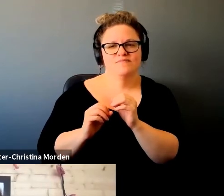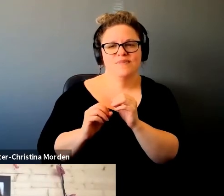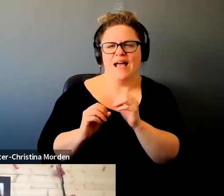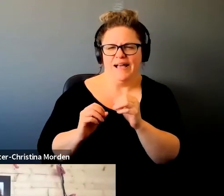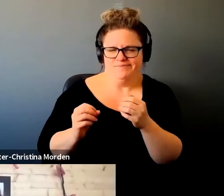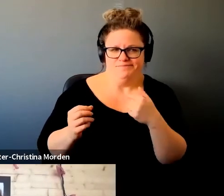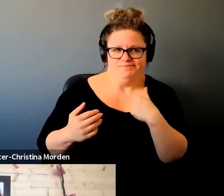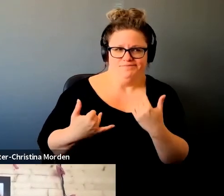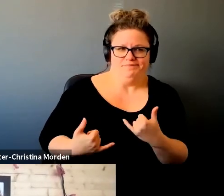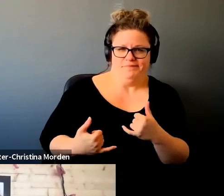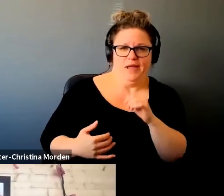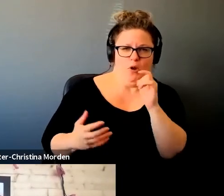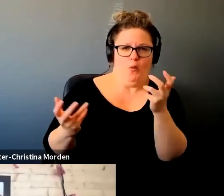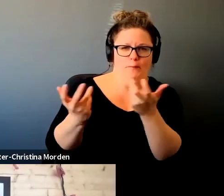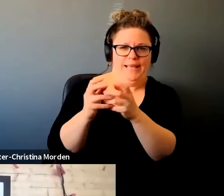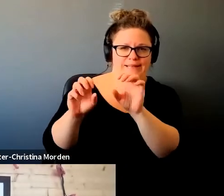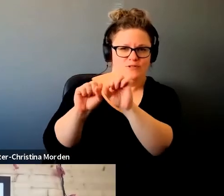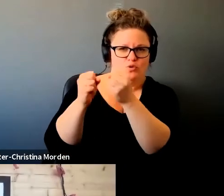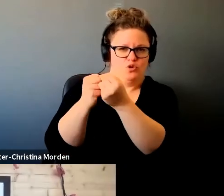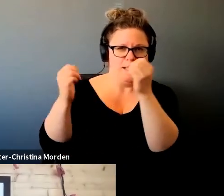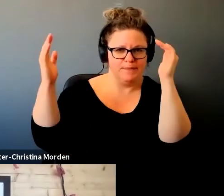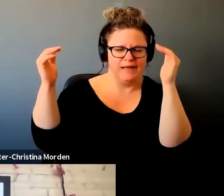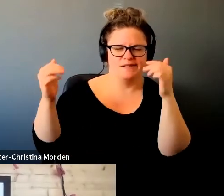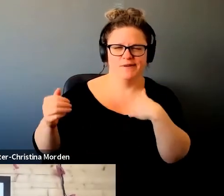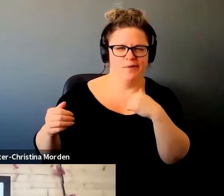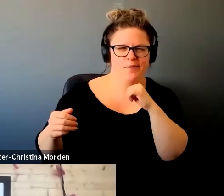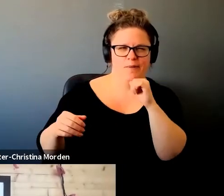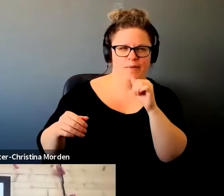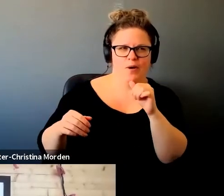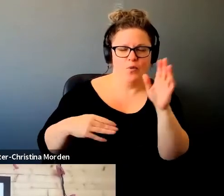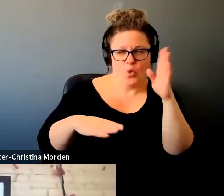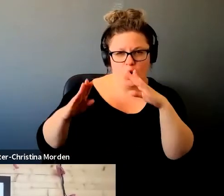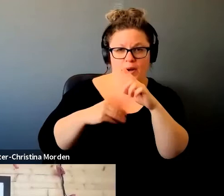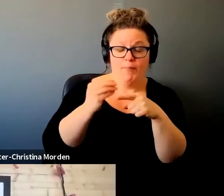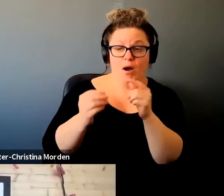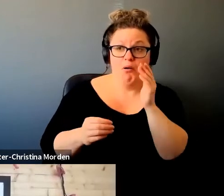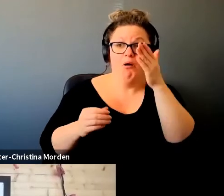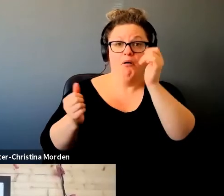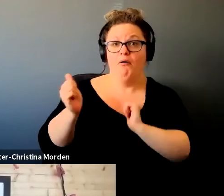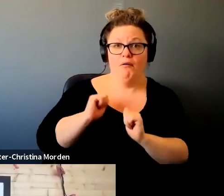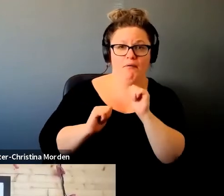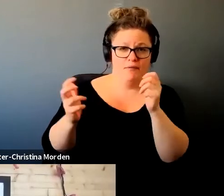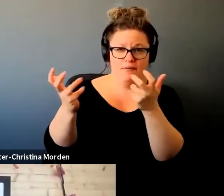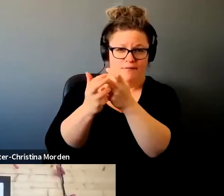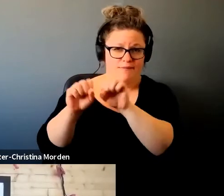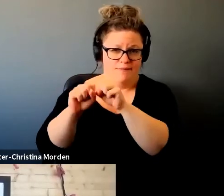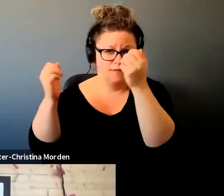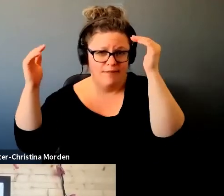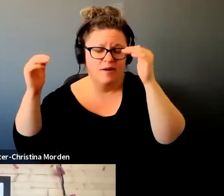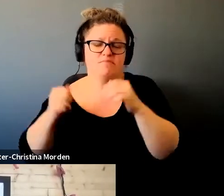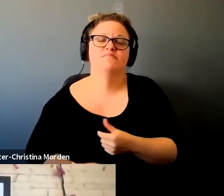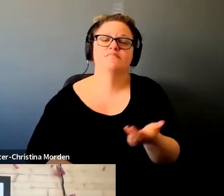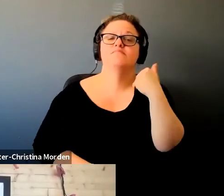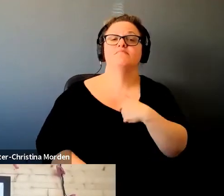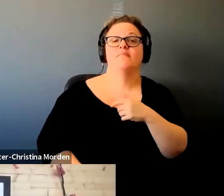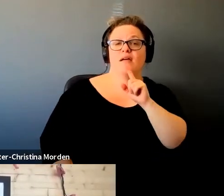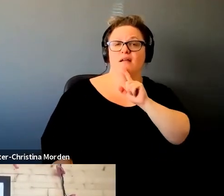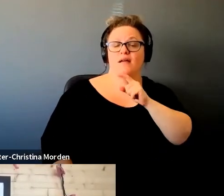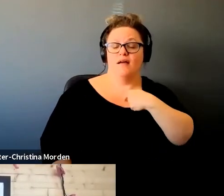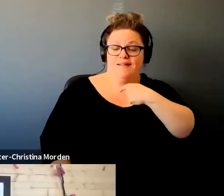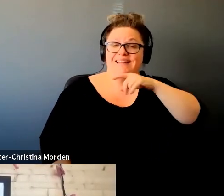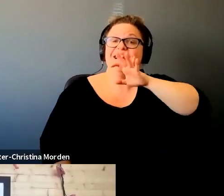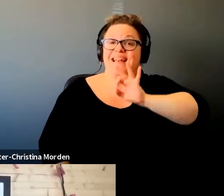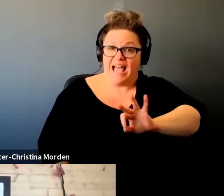social expectations in the first place. And I think for me, like, when I was 9 years old, my parents had a